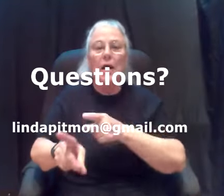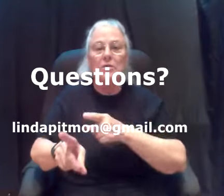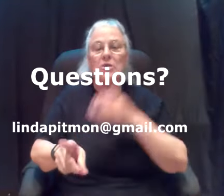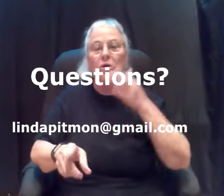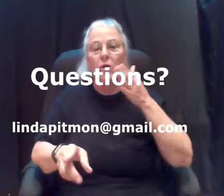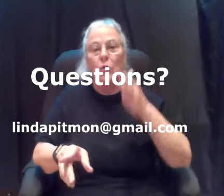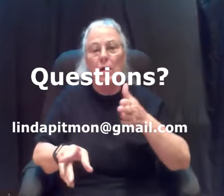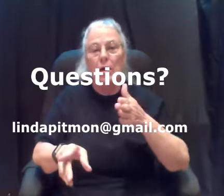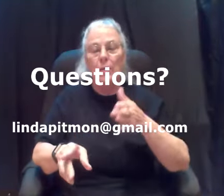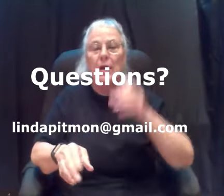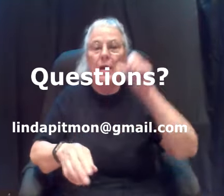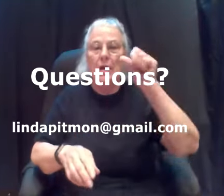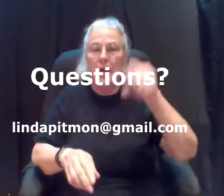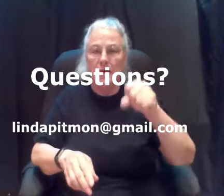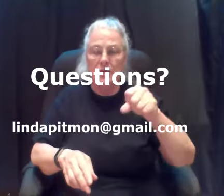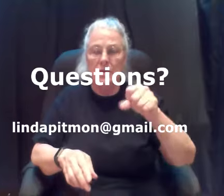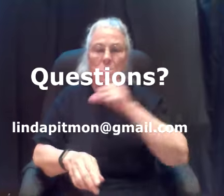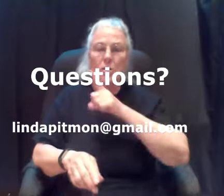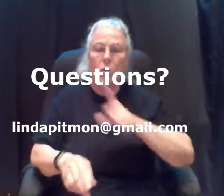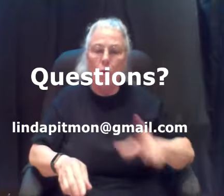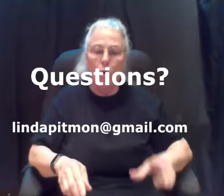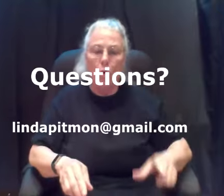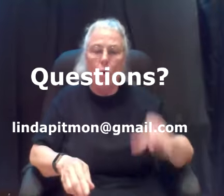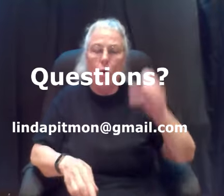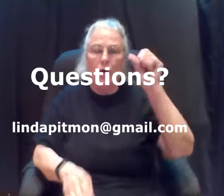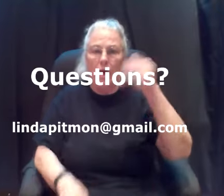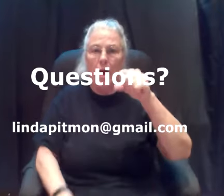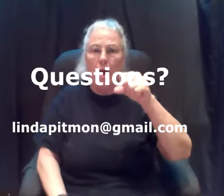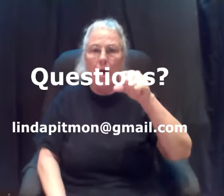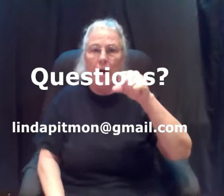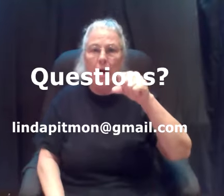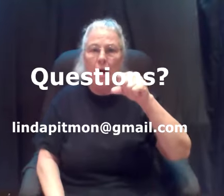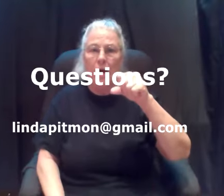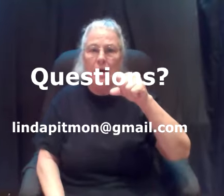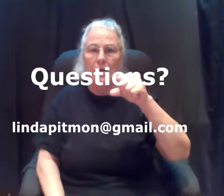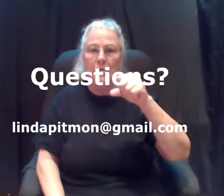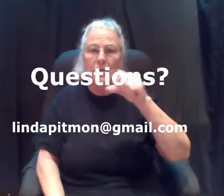answer will be yes, Lord, yes.